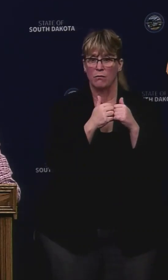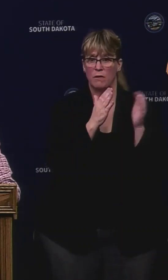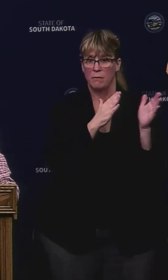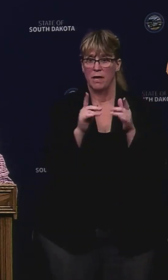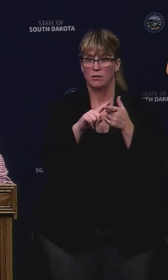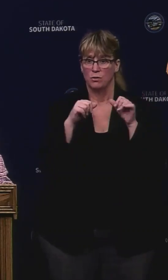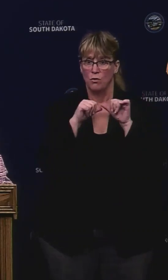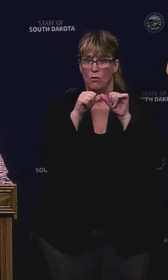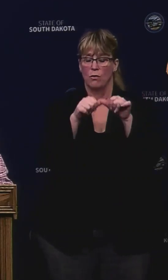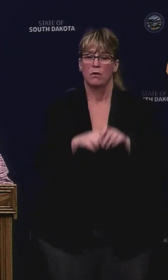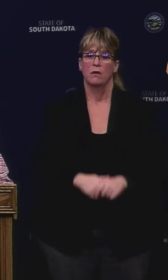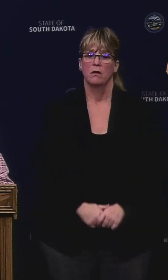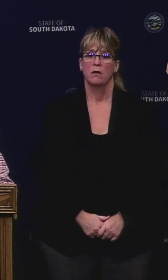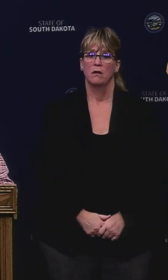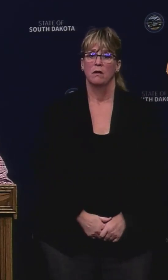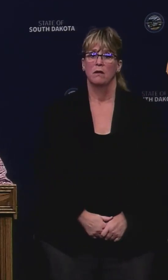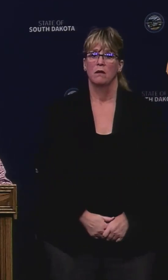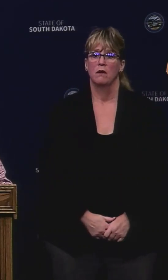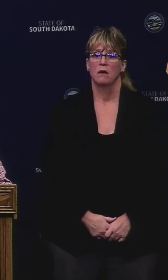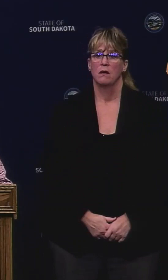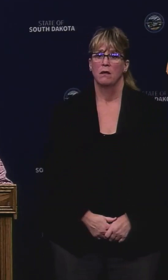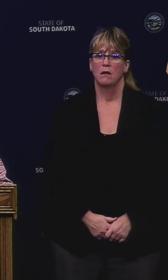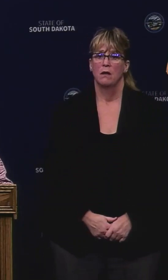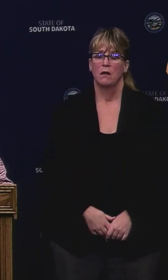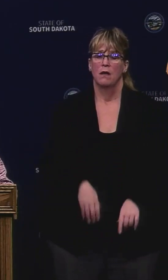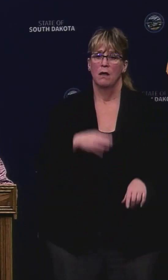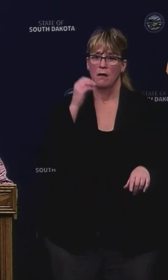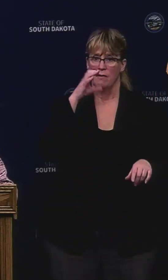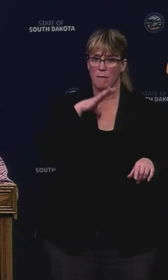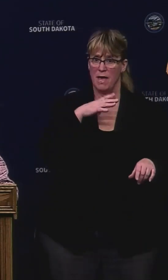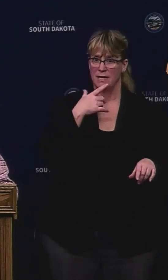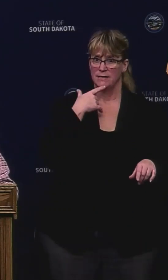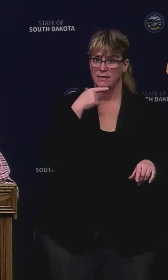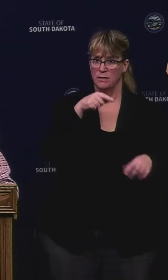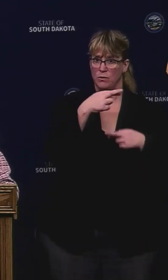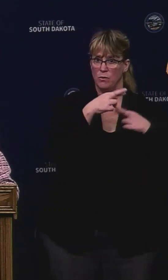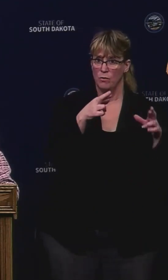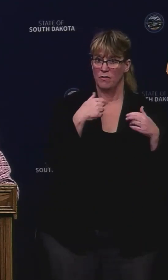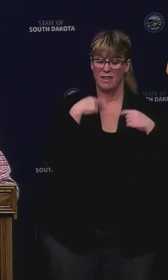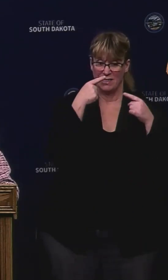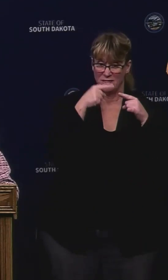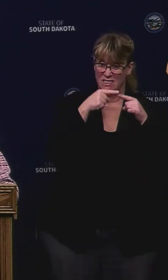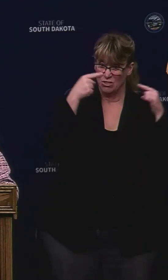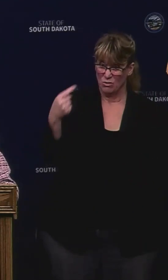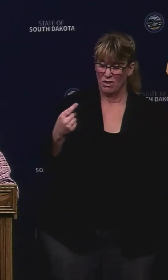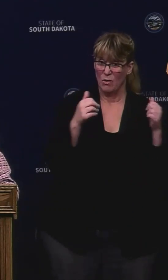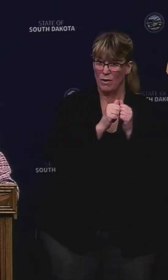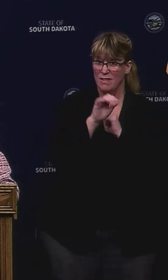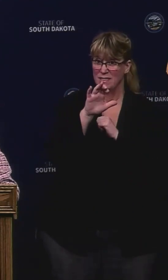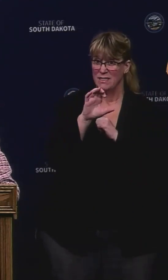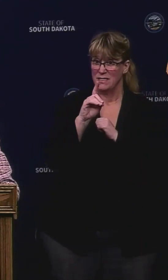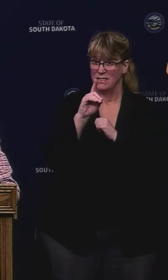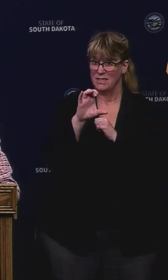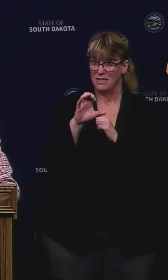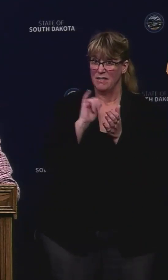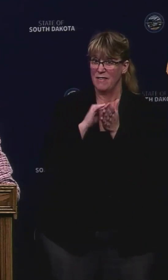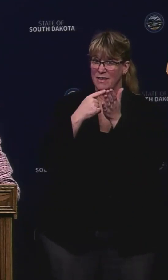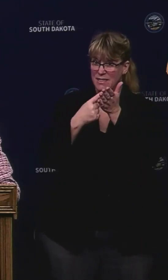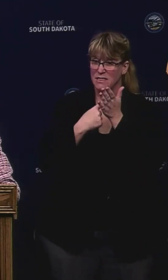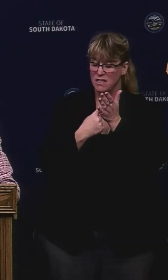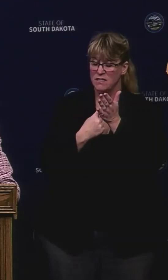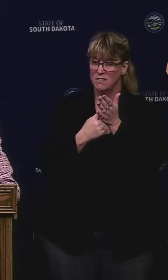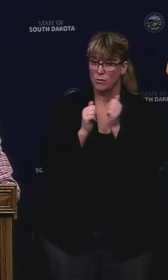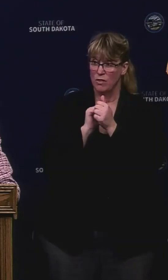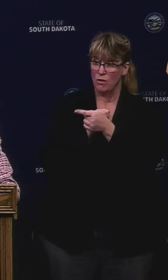forward. And if I could follow up on that, did they have any disagreements with the CDC report that they discussed with you? I wouldn't